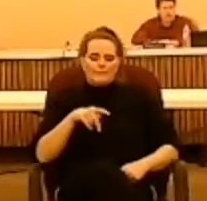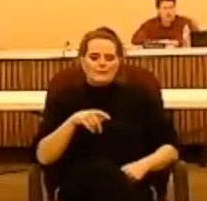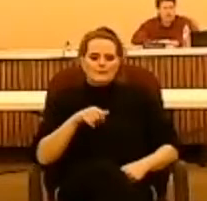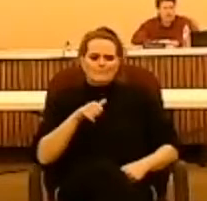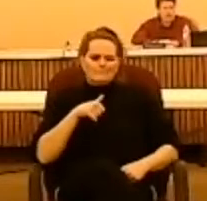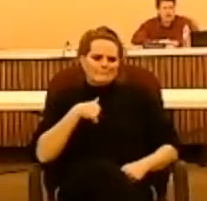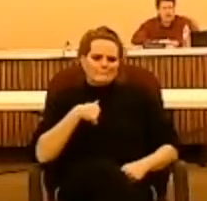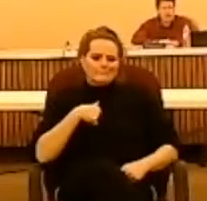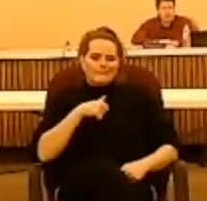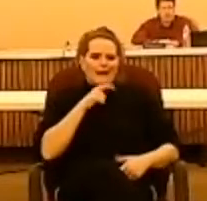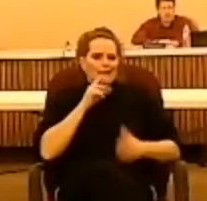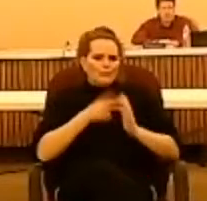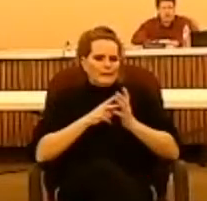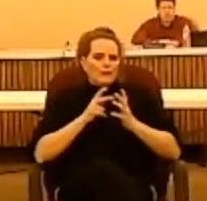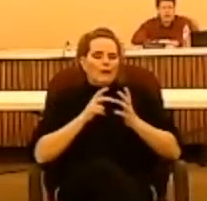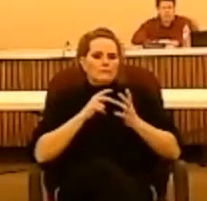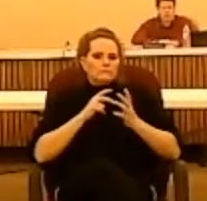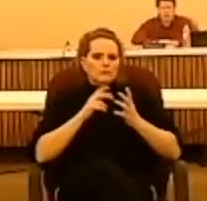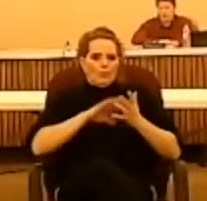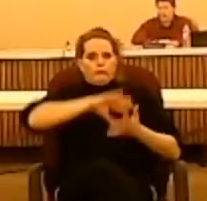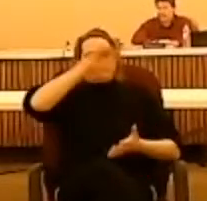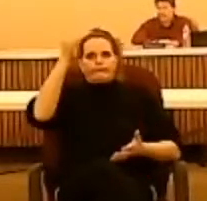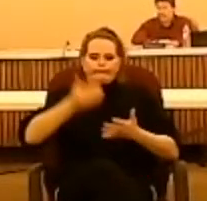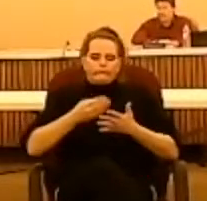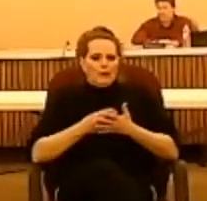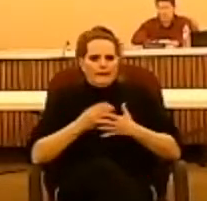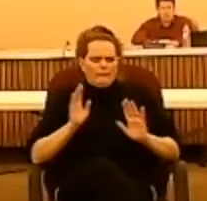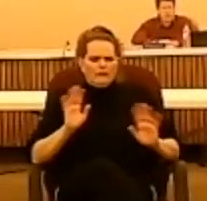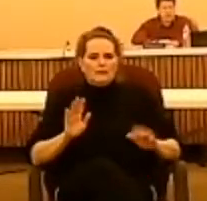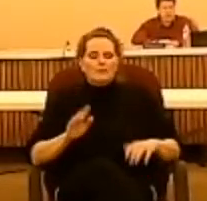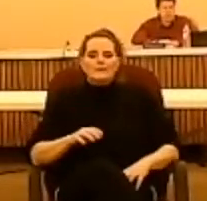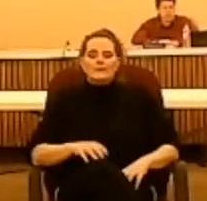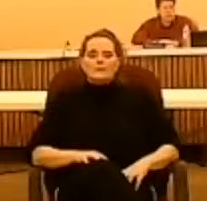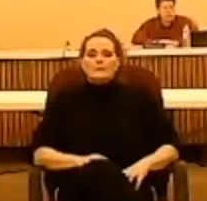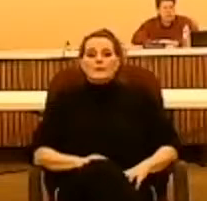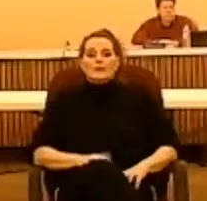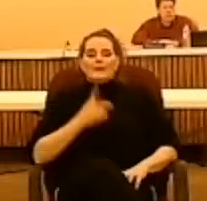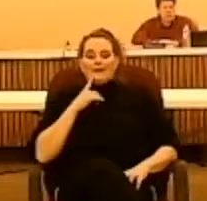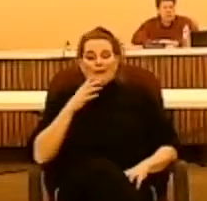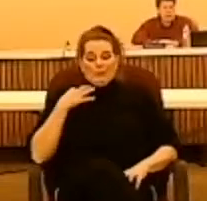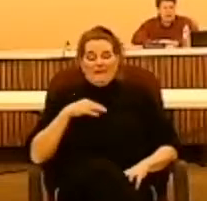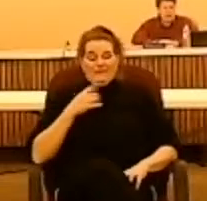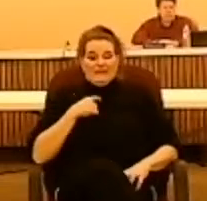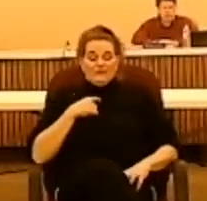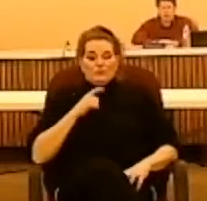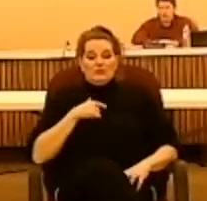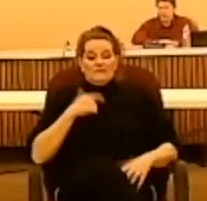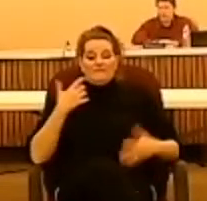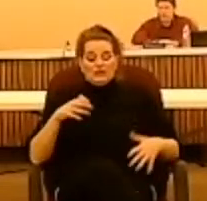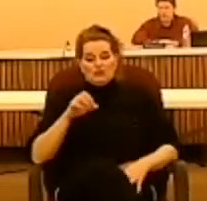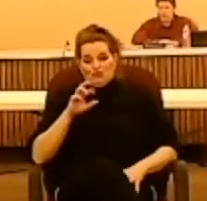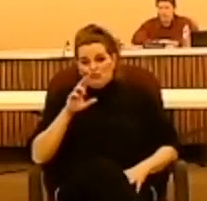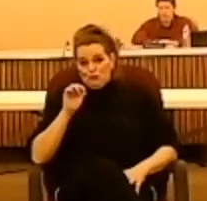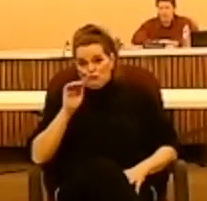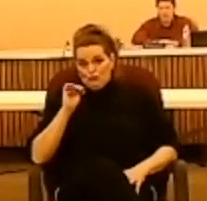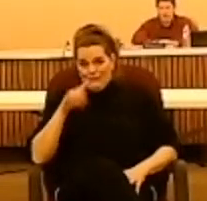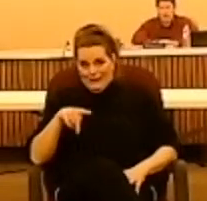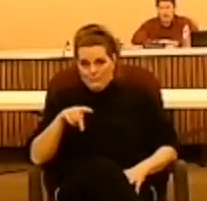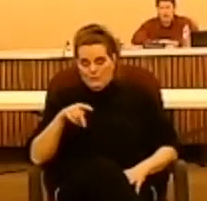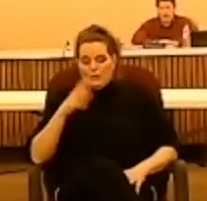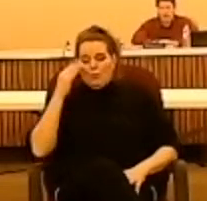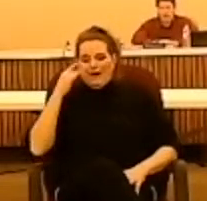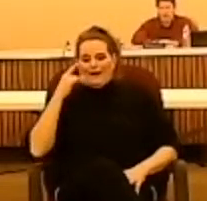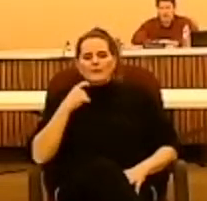investment. And like I said, I think it would be beneficial to get that done as soon as possible because I think it's going to take some time,